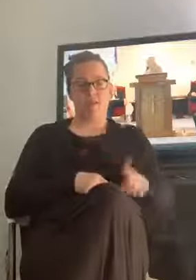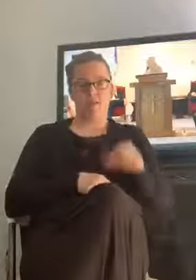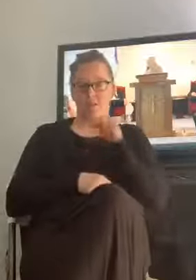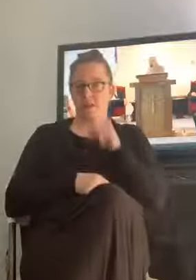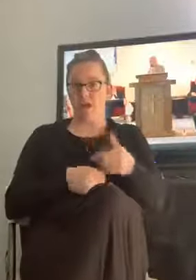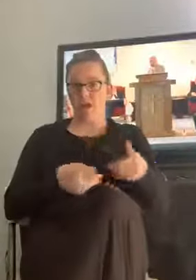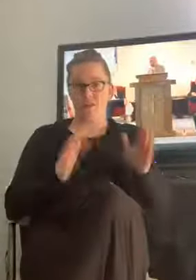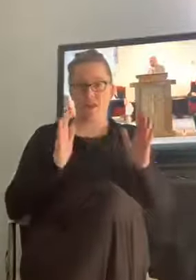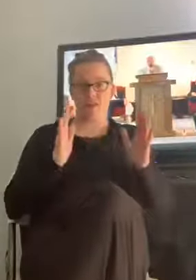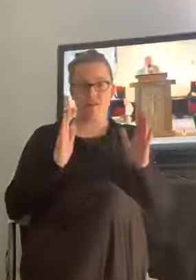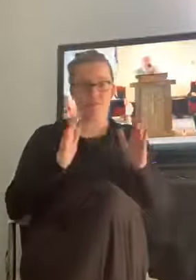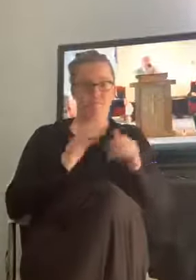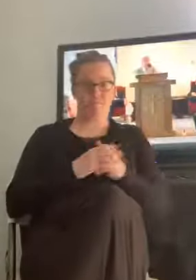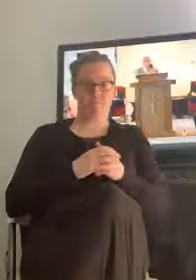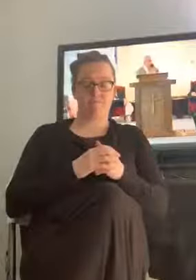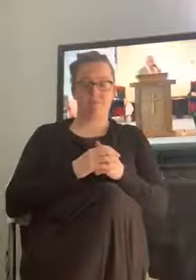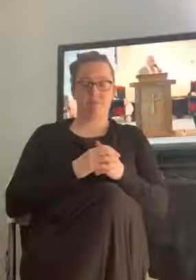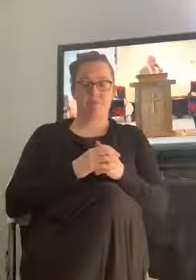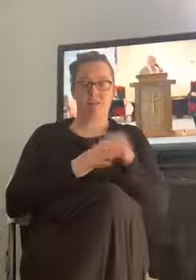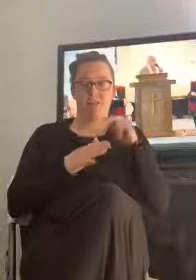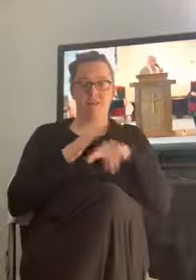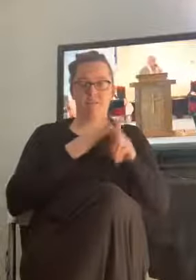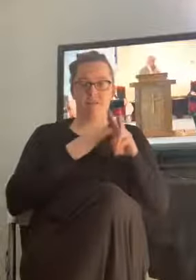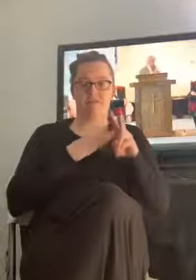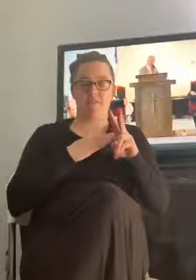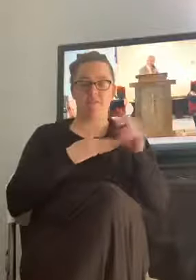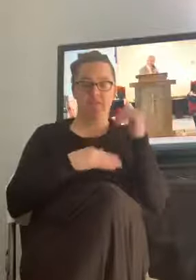let a word of that prophet fall to the ground.